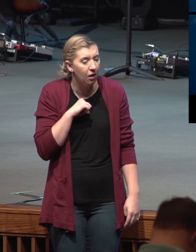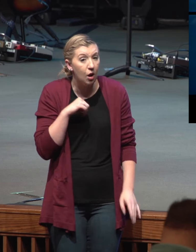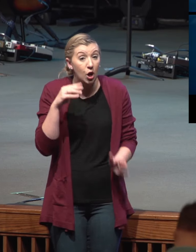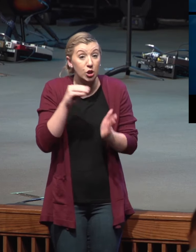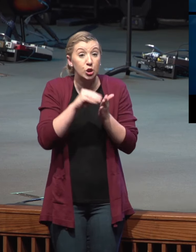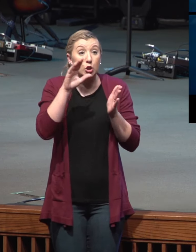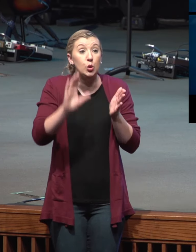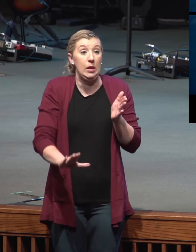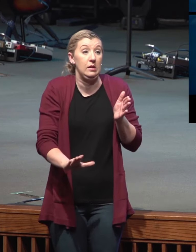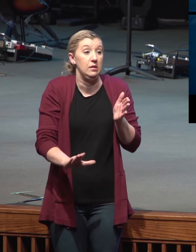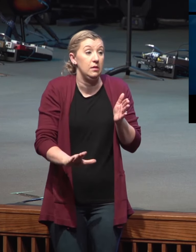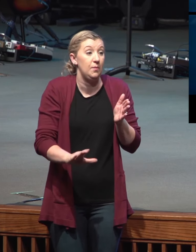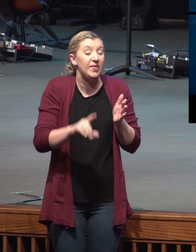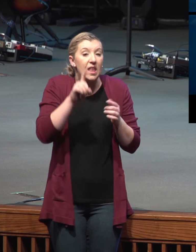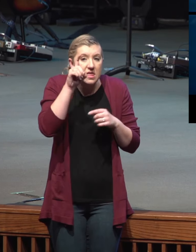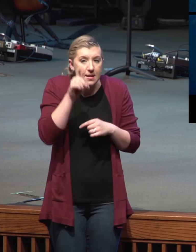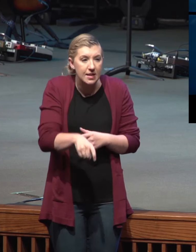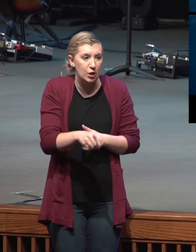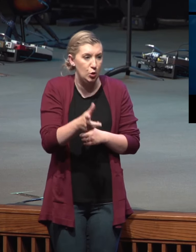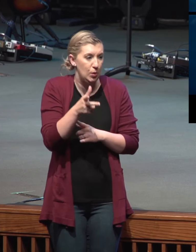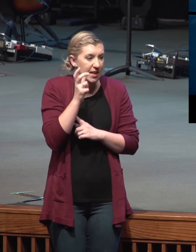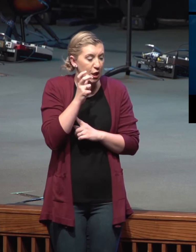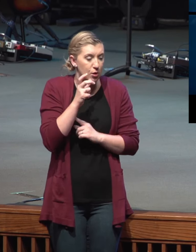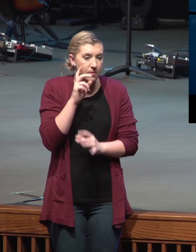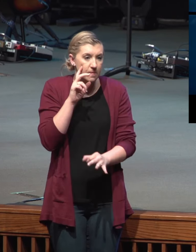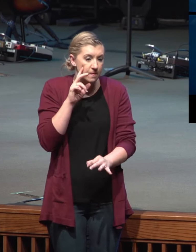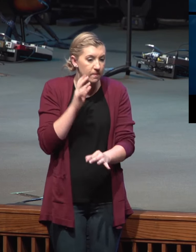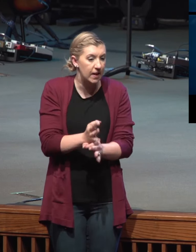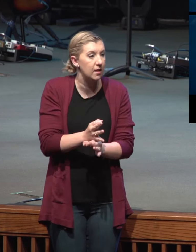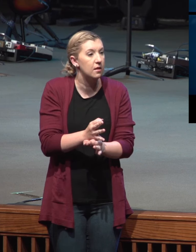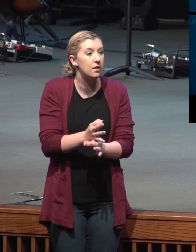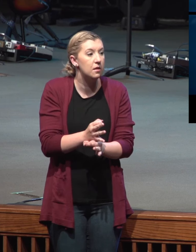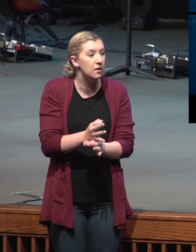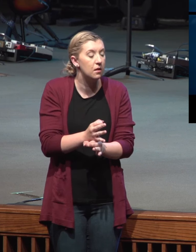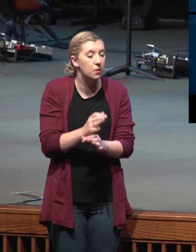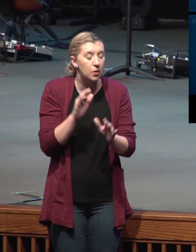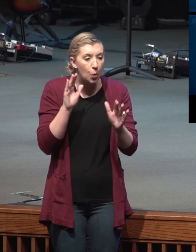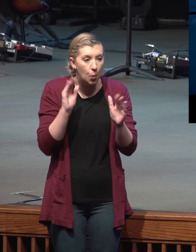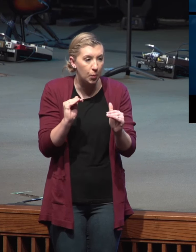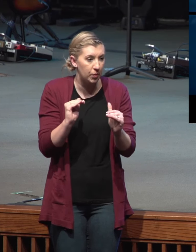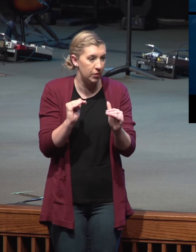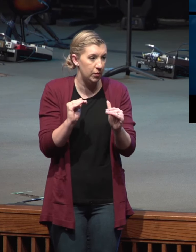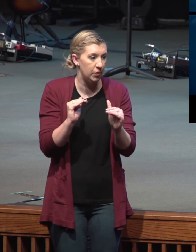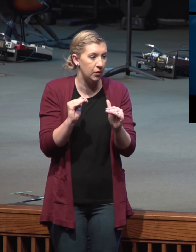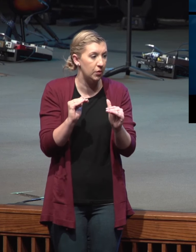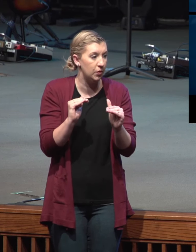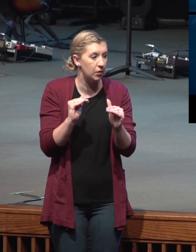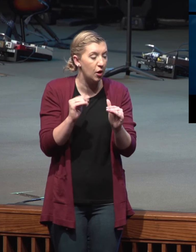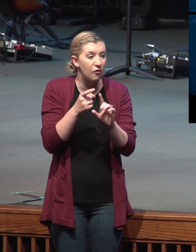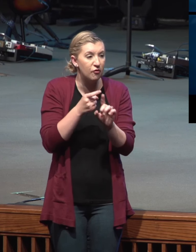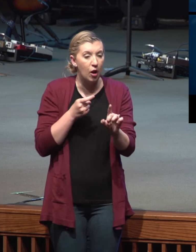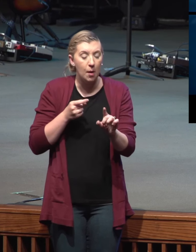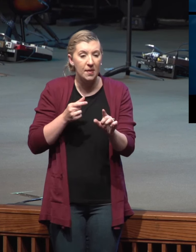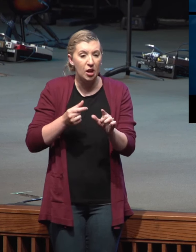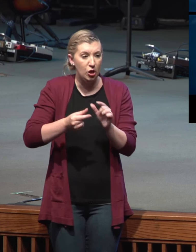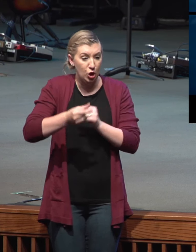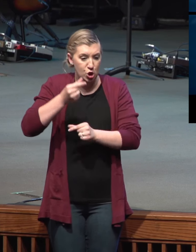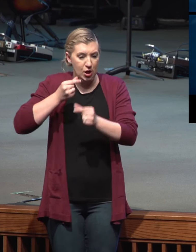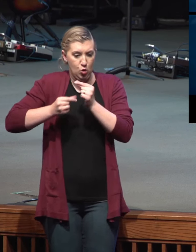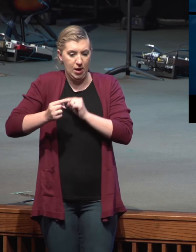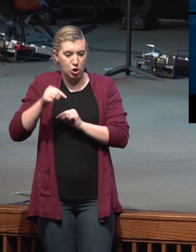Students need to hear faith and hope from the generation that goes before